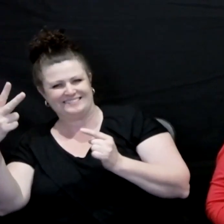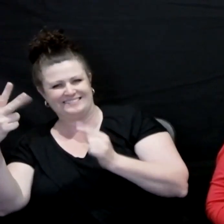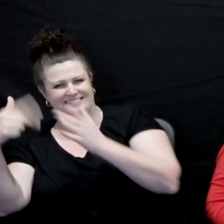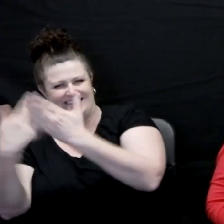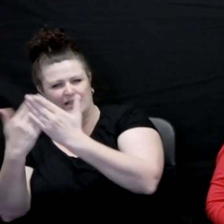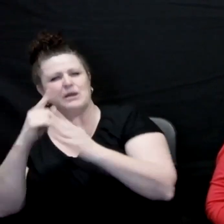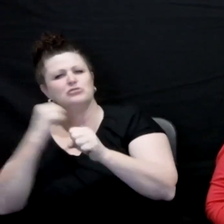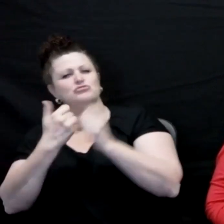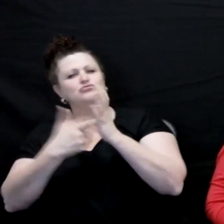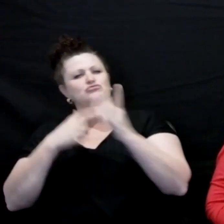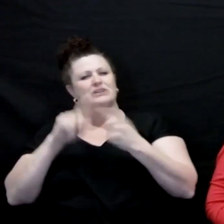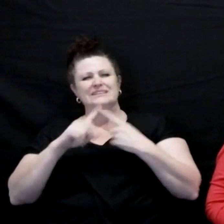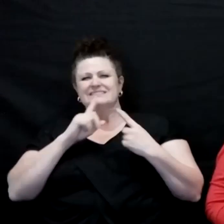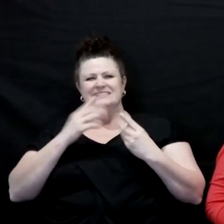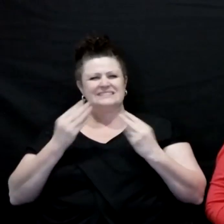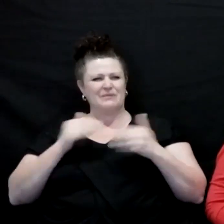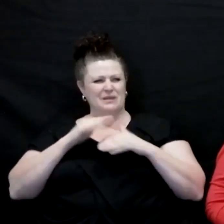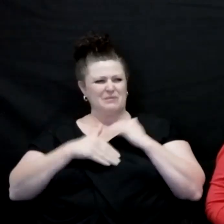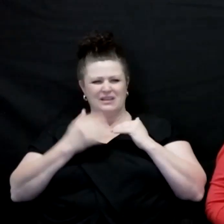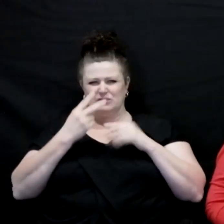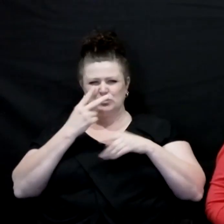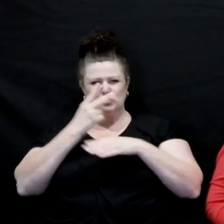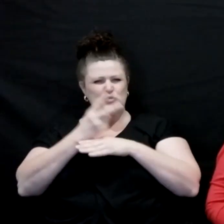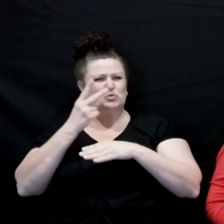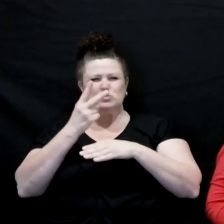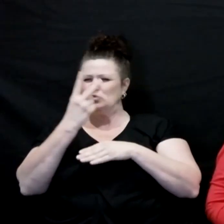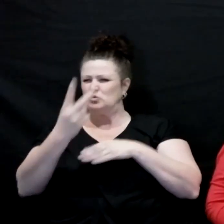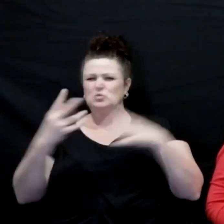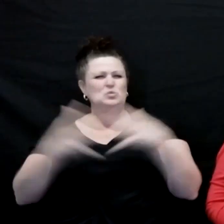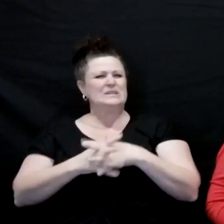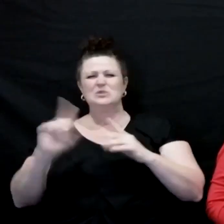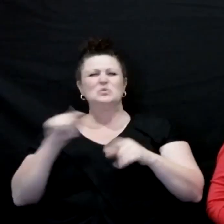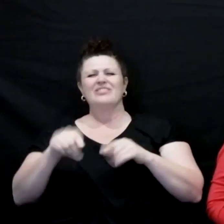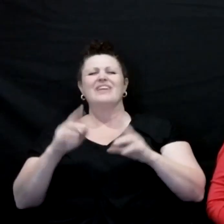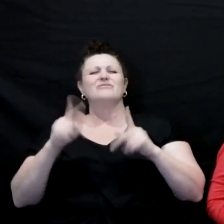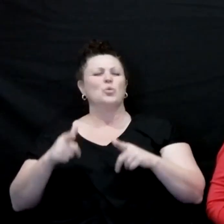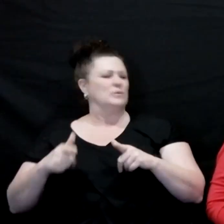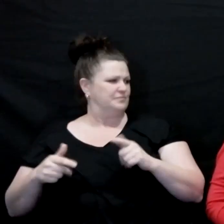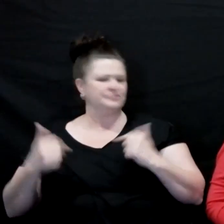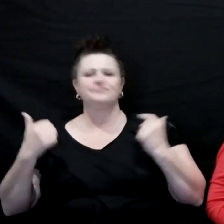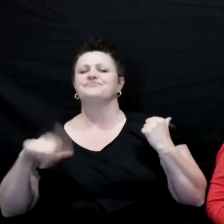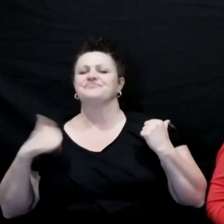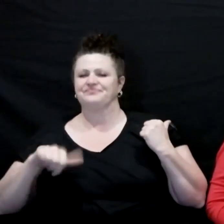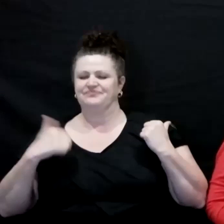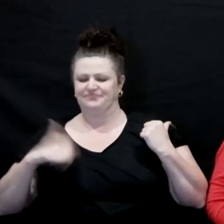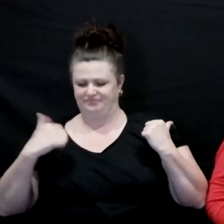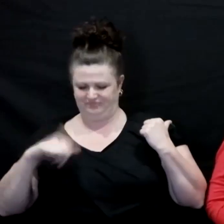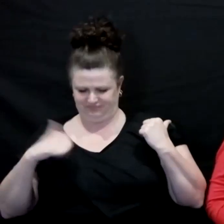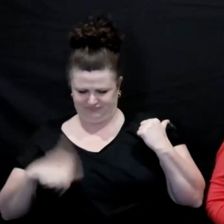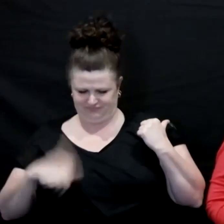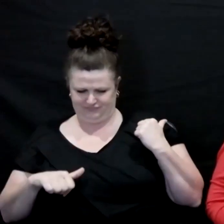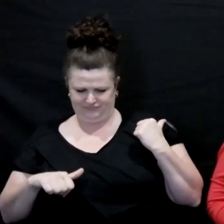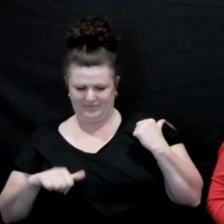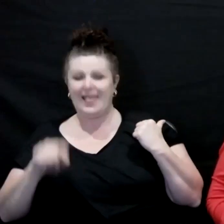Grace mentioned something about something you had to do within a fortnight, and I was wondering, what does that mean? Oh, okay. So that's